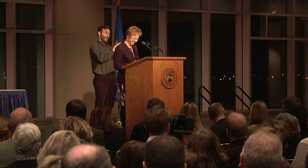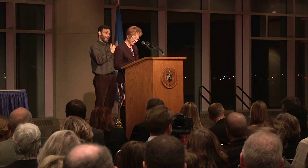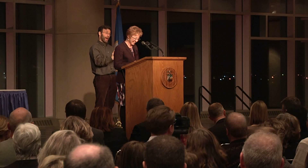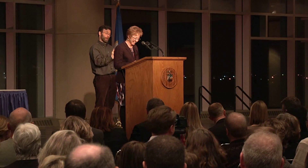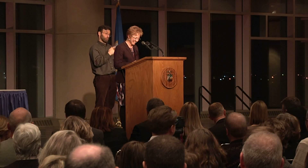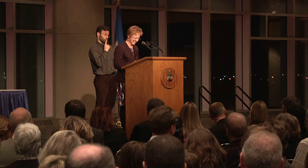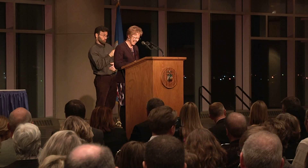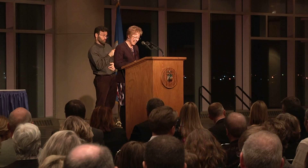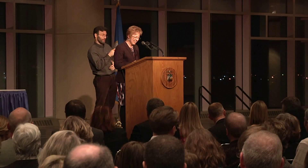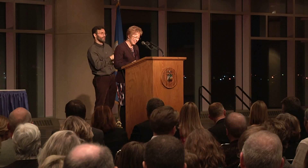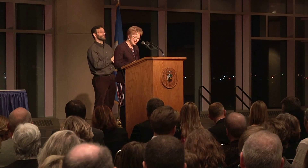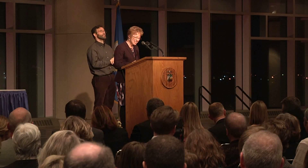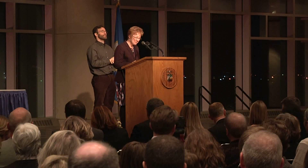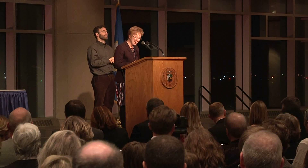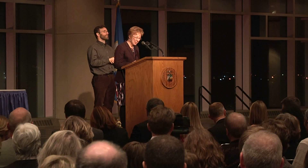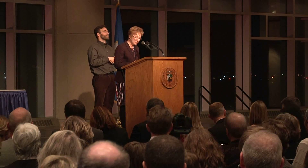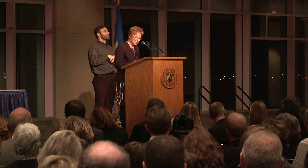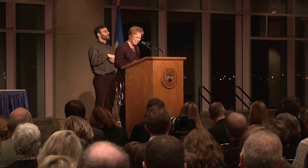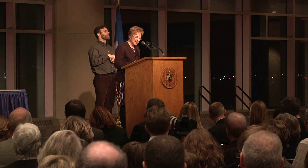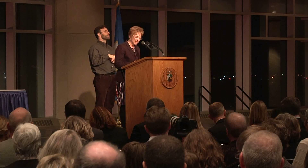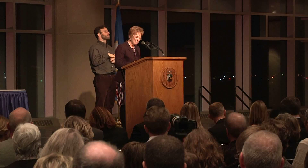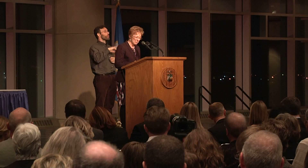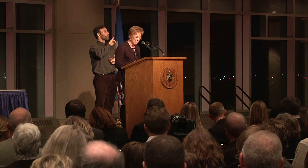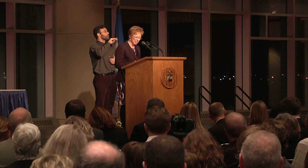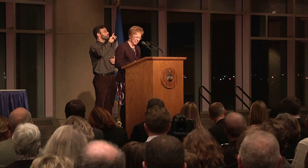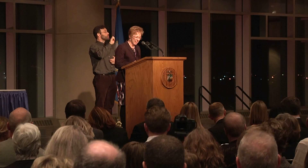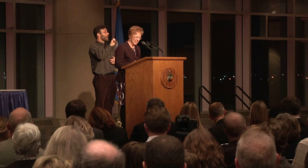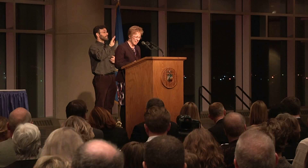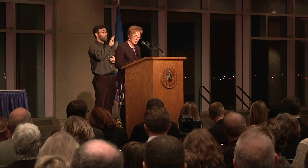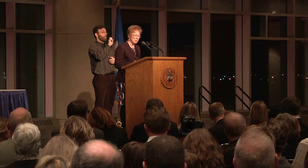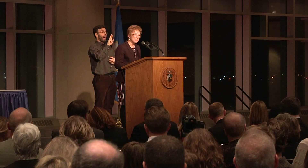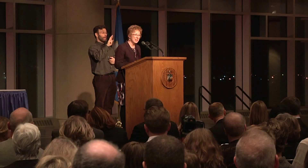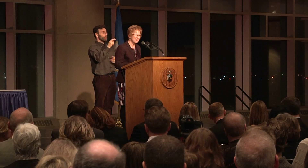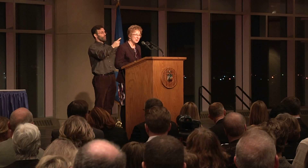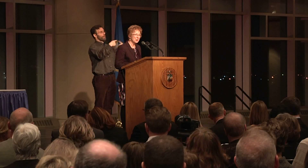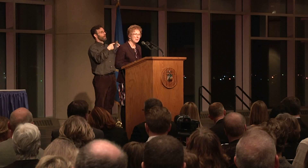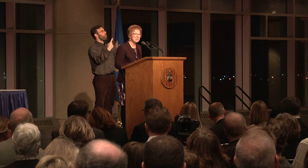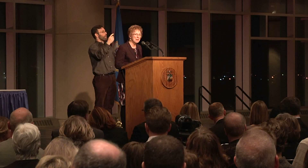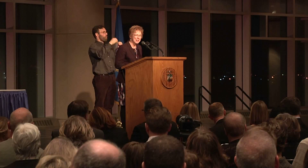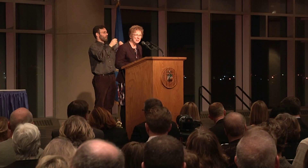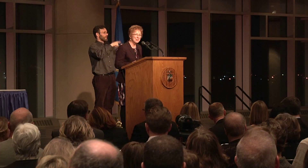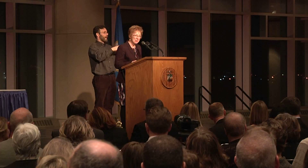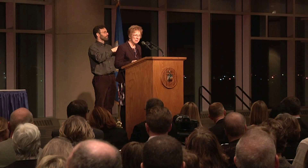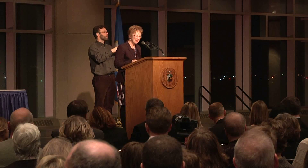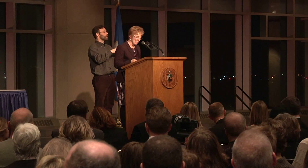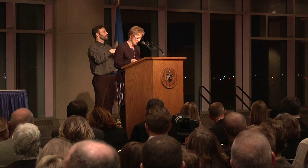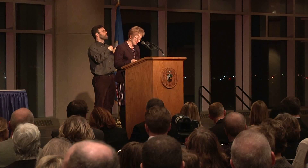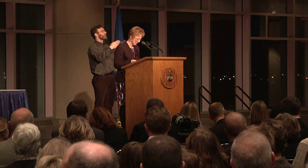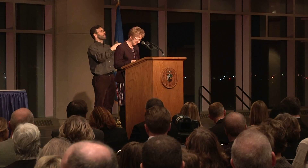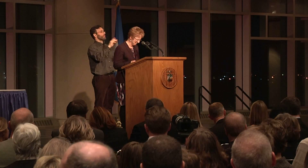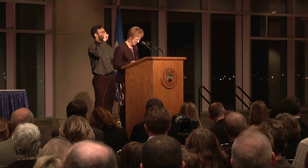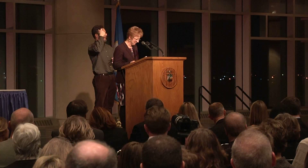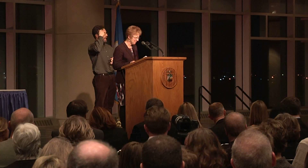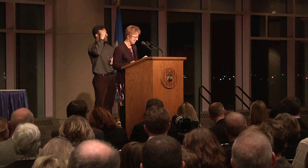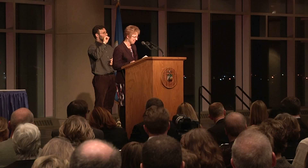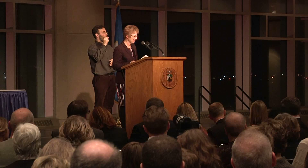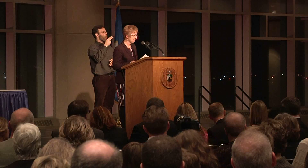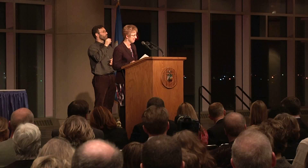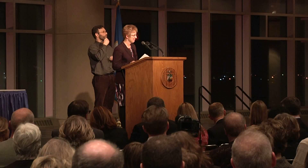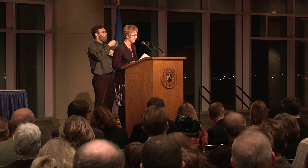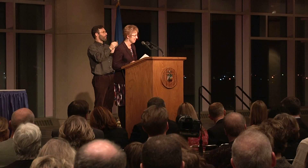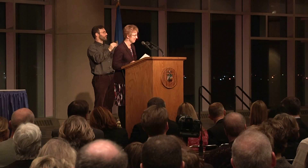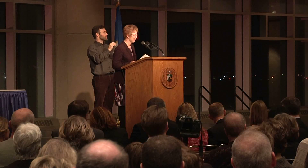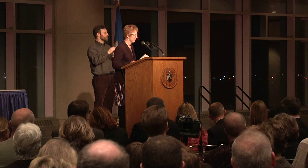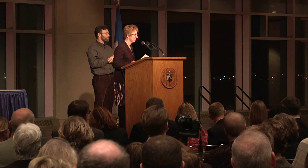now. So Judge Beyer, would you please come up once again to administer the mayor's oath of office?